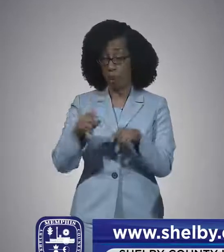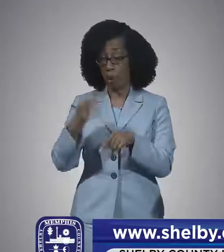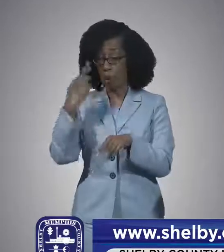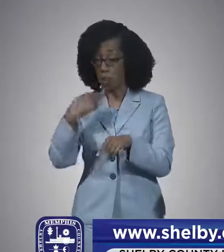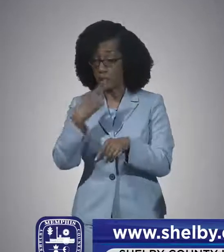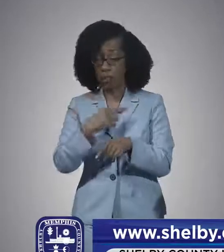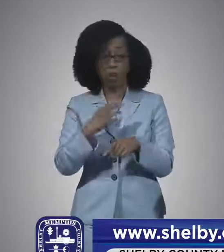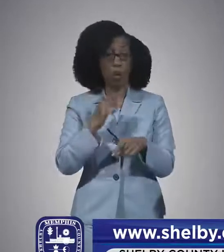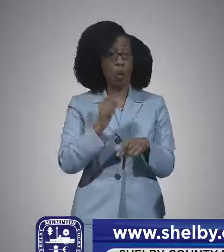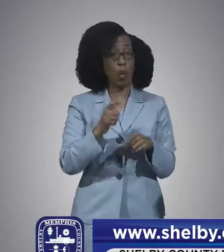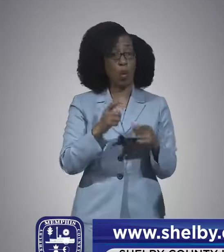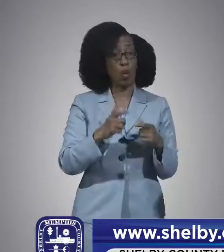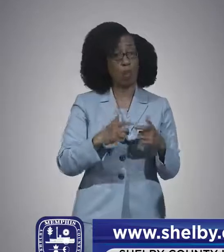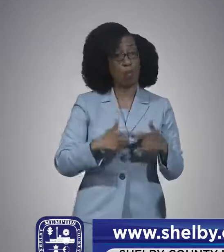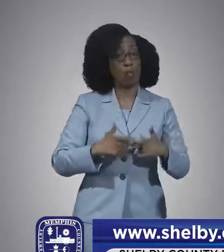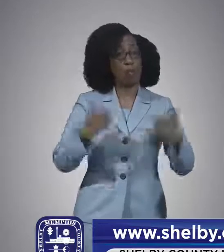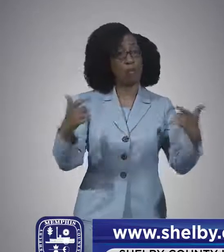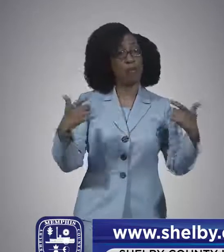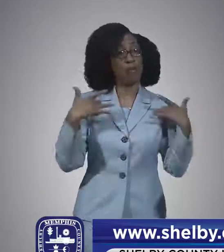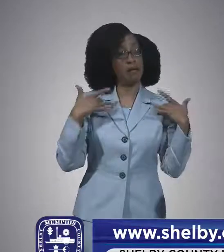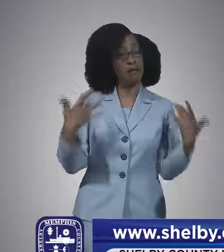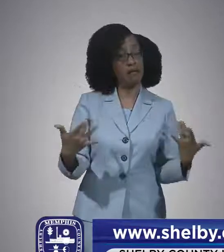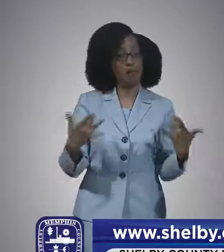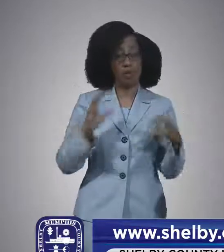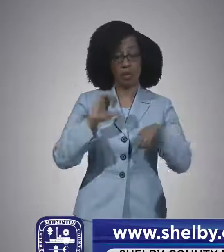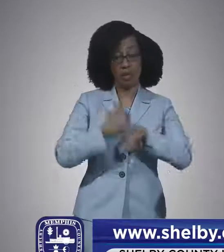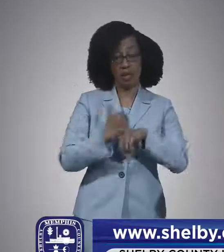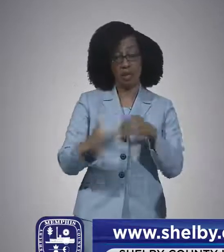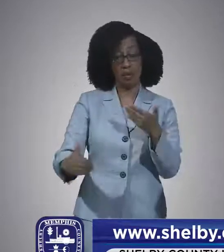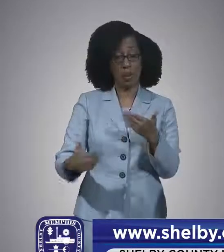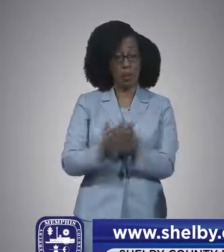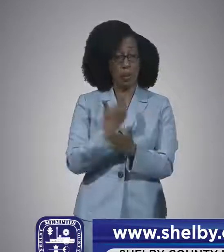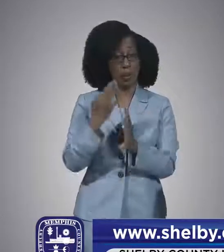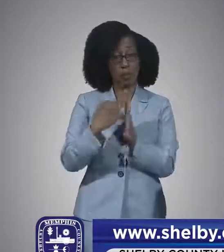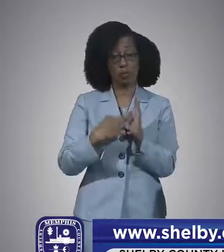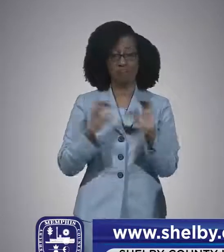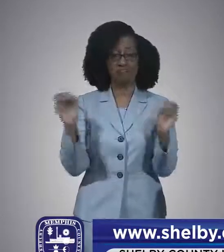putting any other measures in place right now, but nothing is off the table.